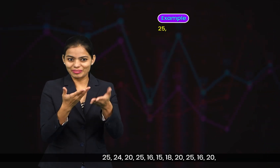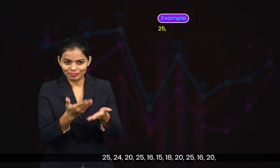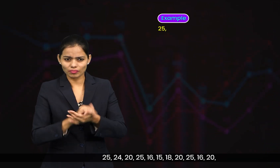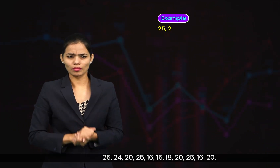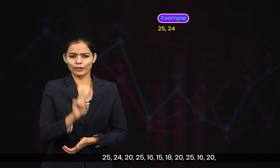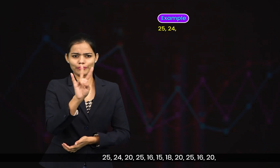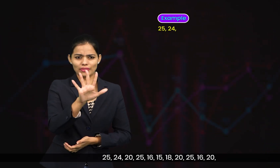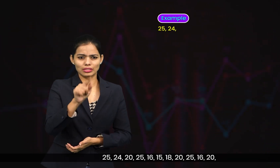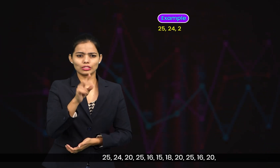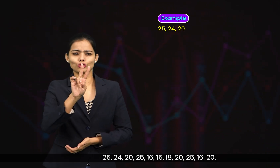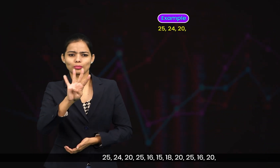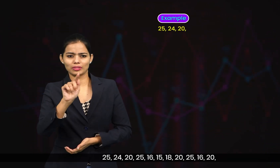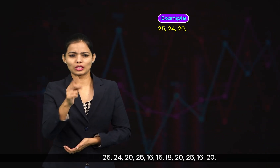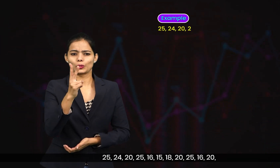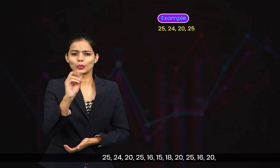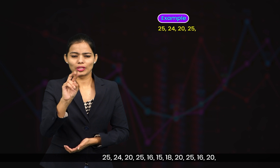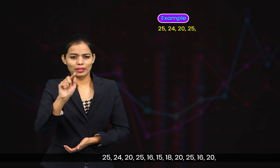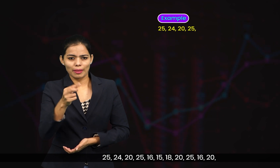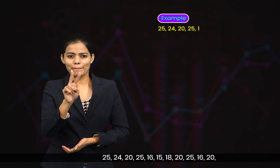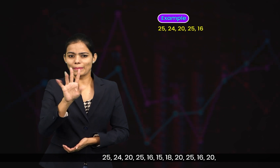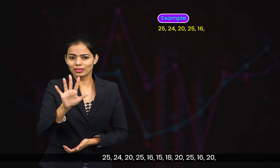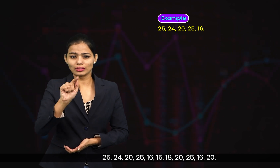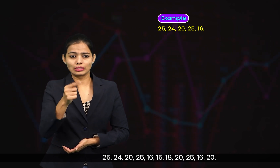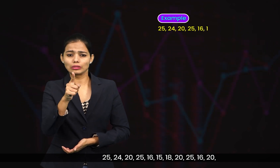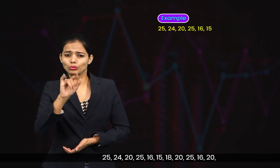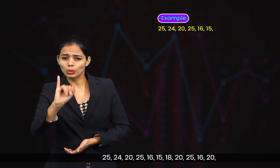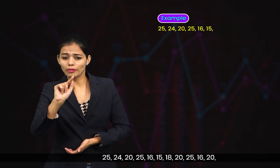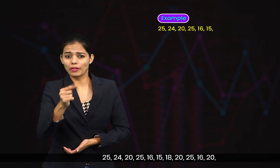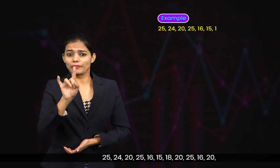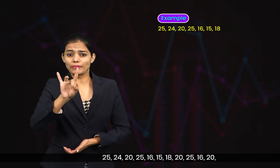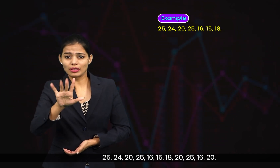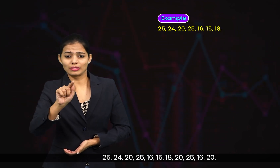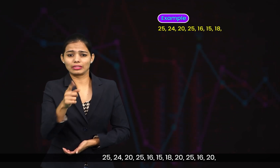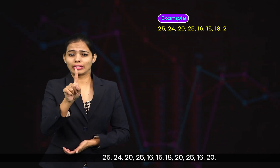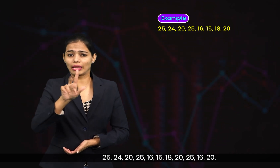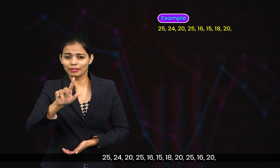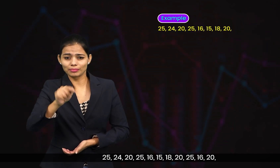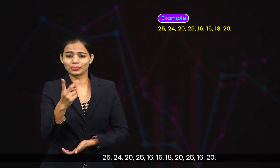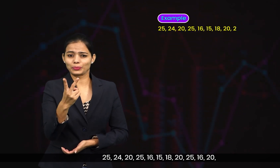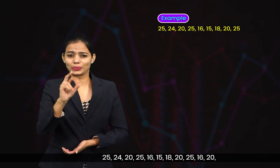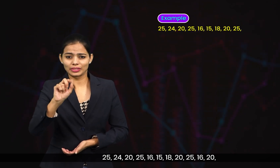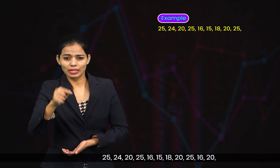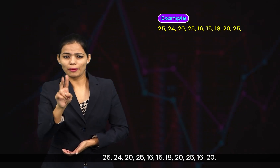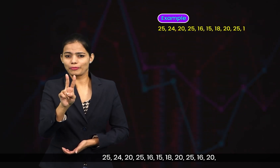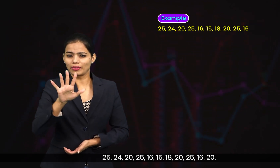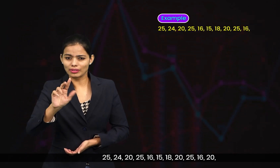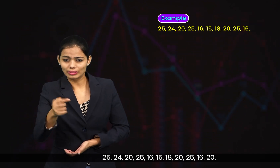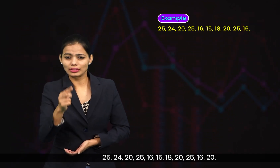25, 24, 20, 25, 16, 15, 18, 20, 25,